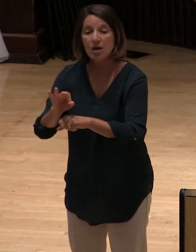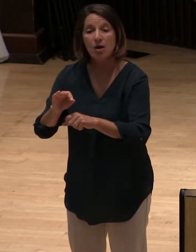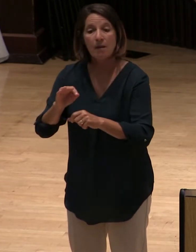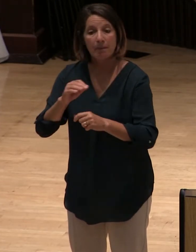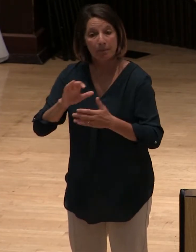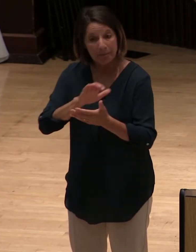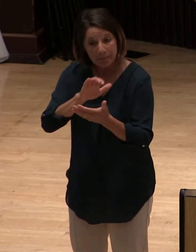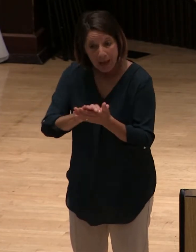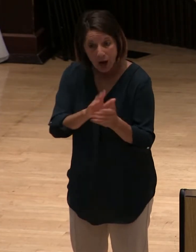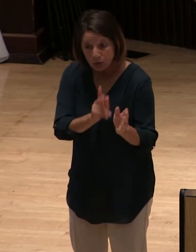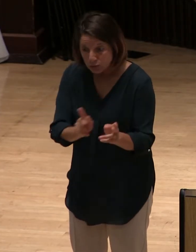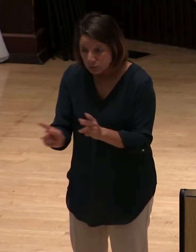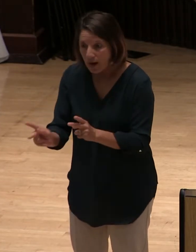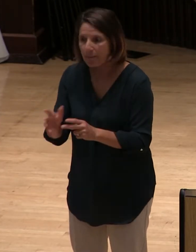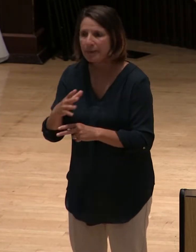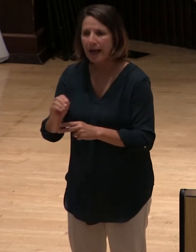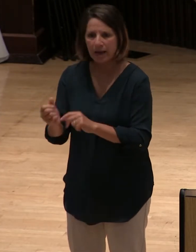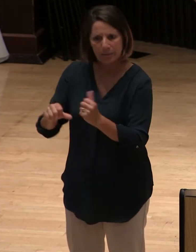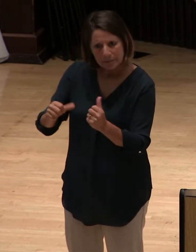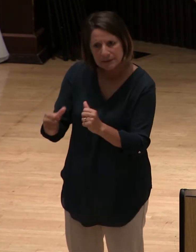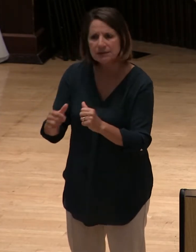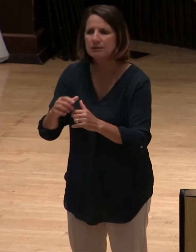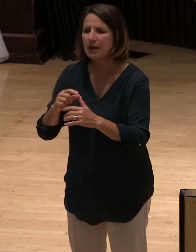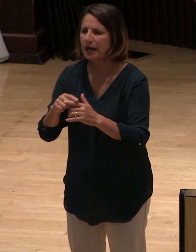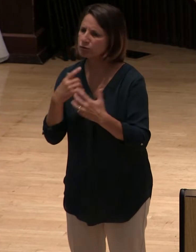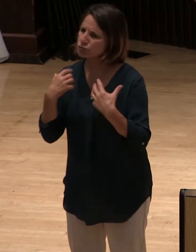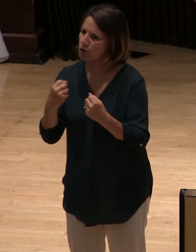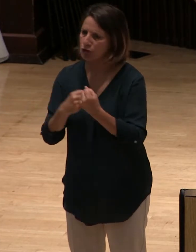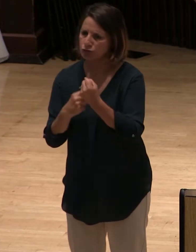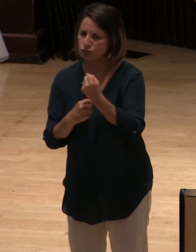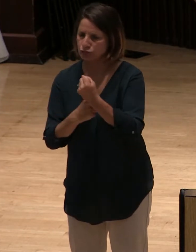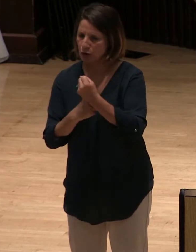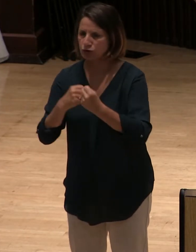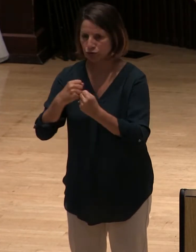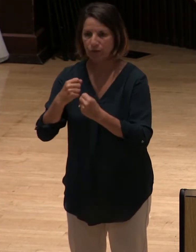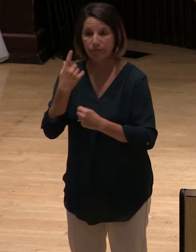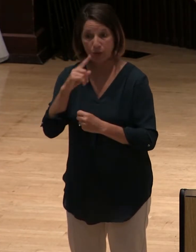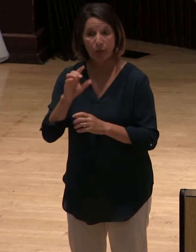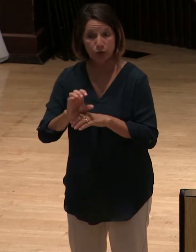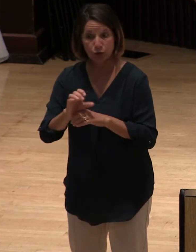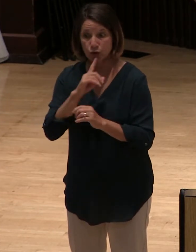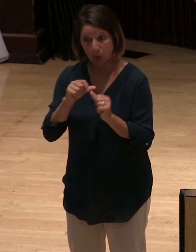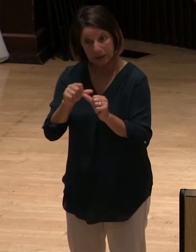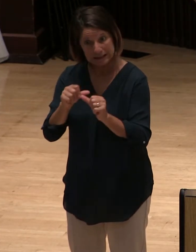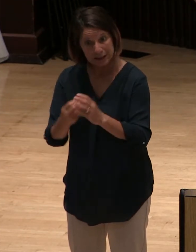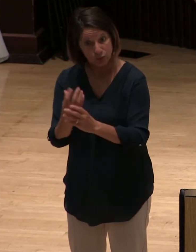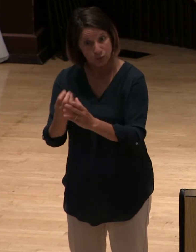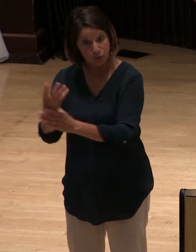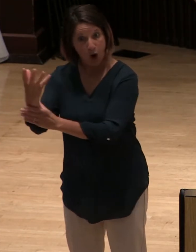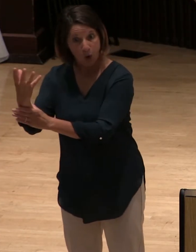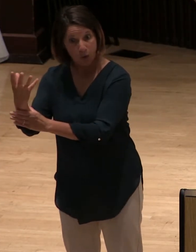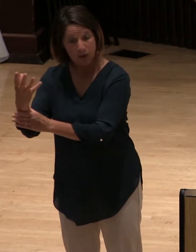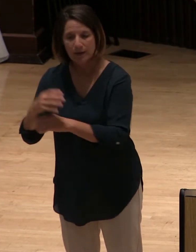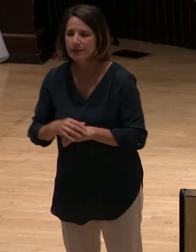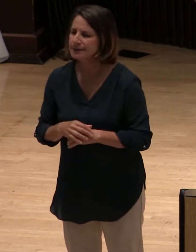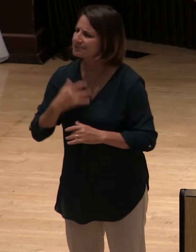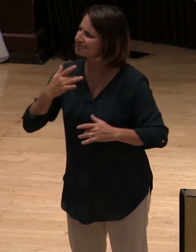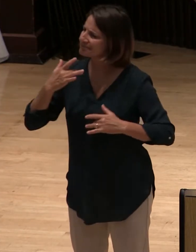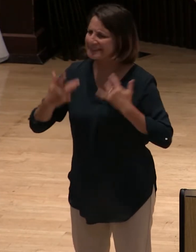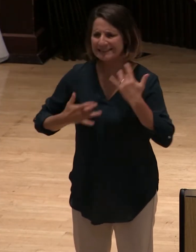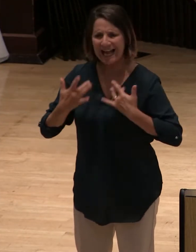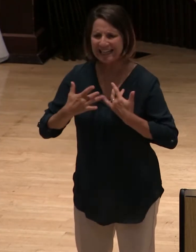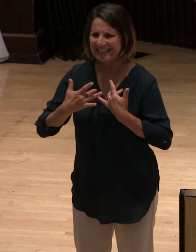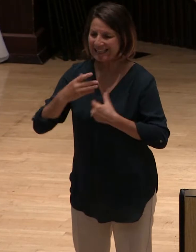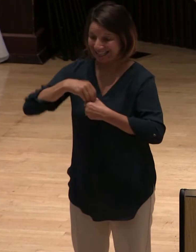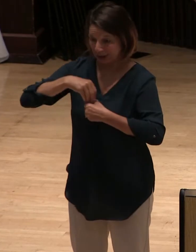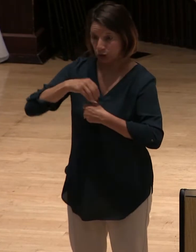and a strong structure for the church so that it would continue to grow. It was a very exciting inner city Roman Catholic